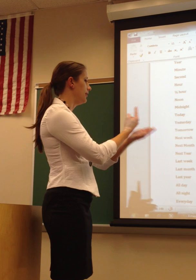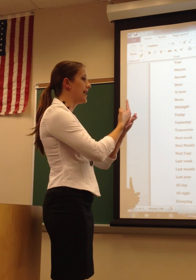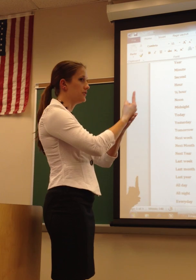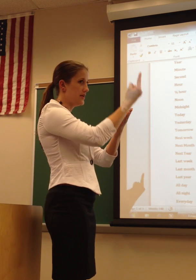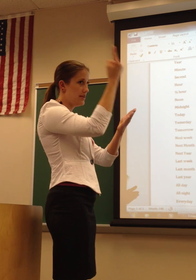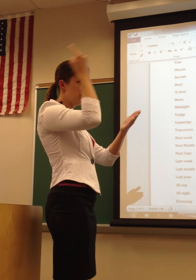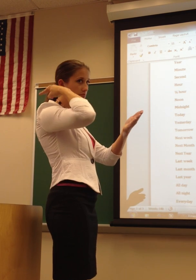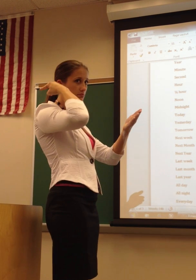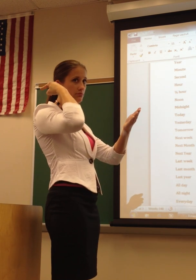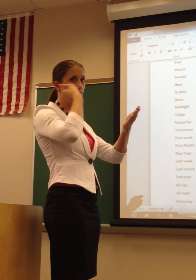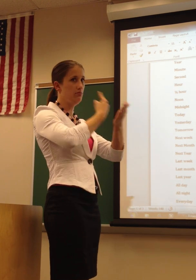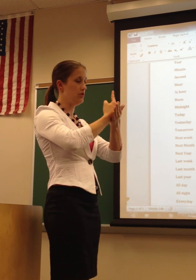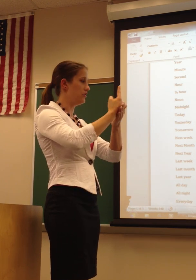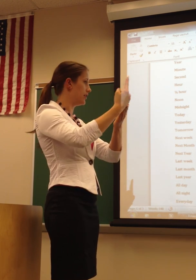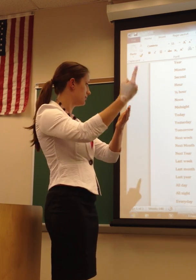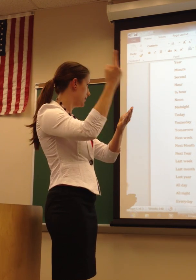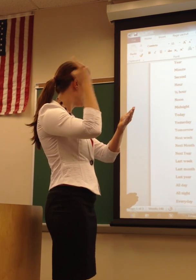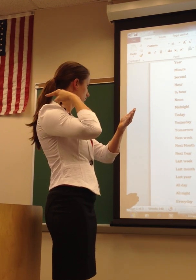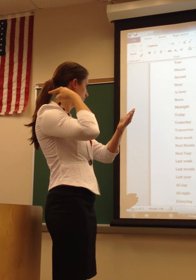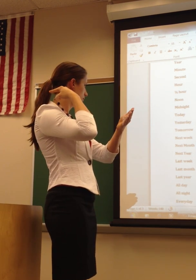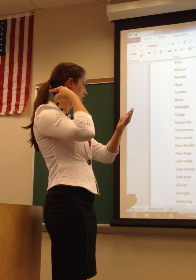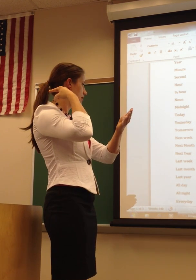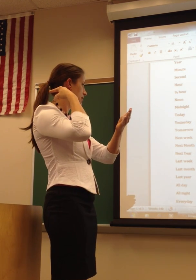Last week. You know last week?